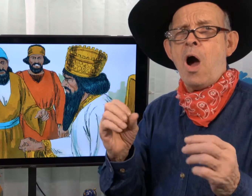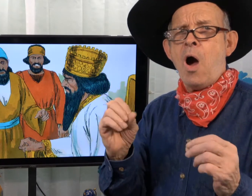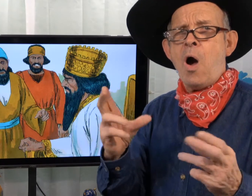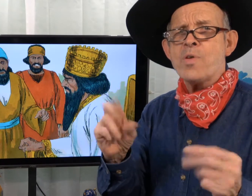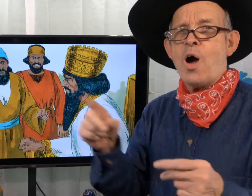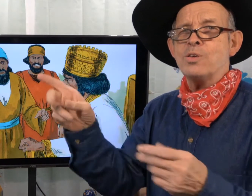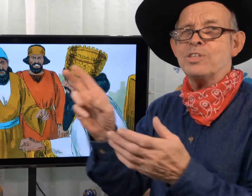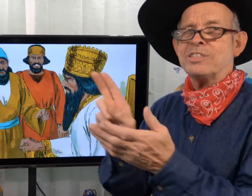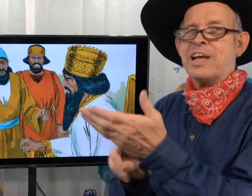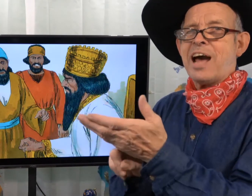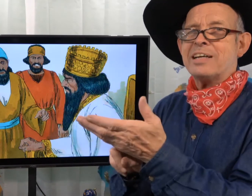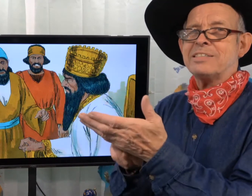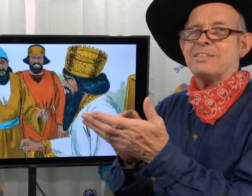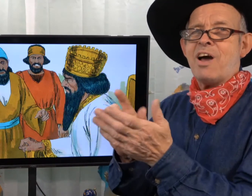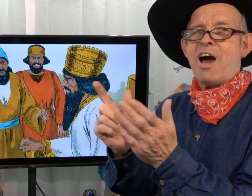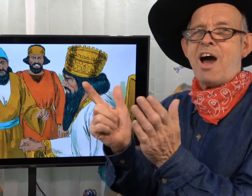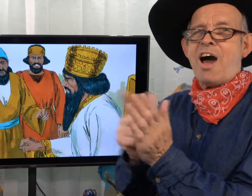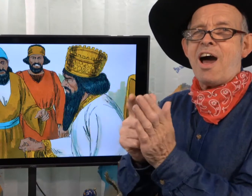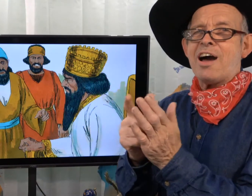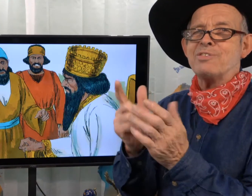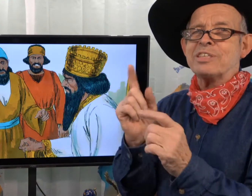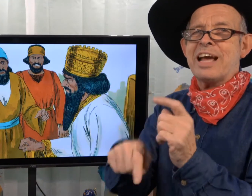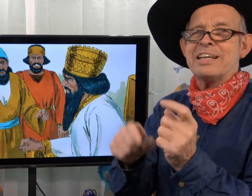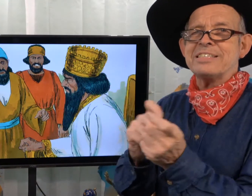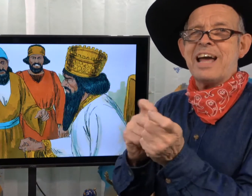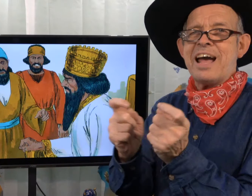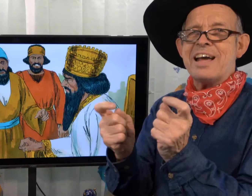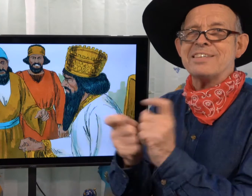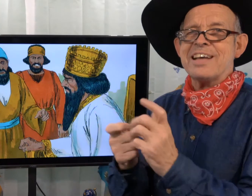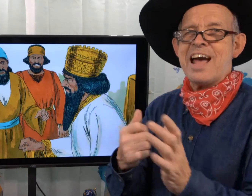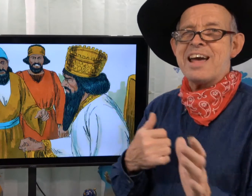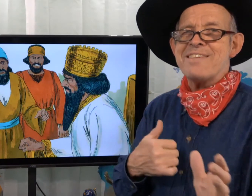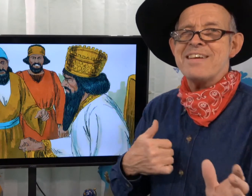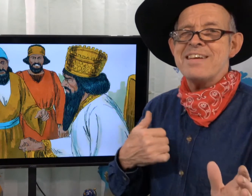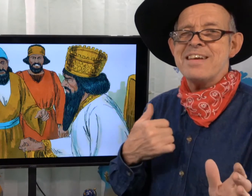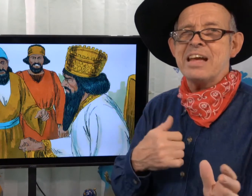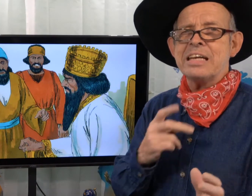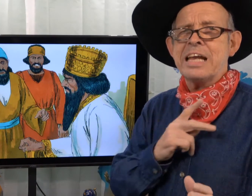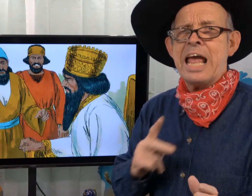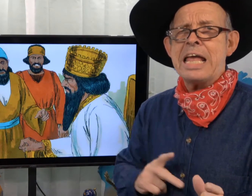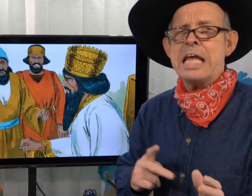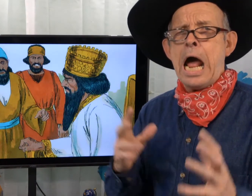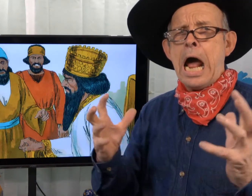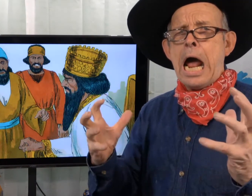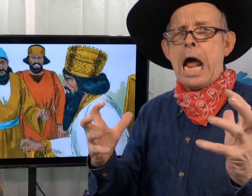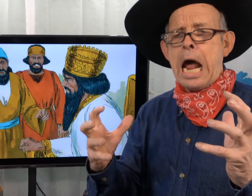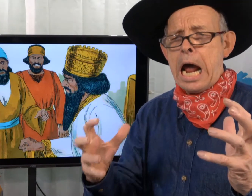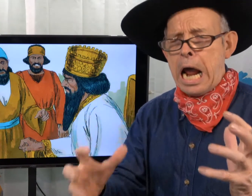Oh no, you suck! No, you can't say it, Terry! Can't.